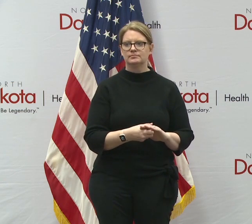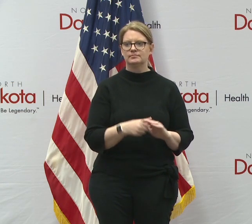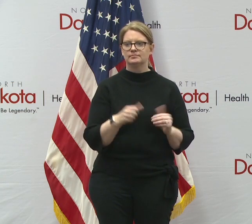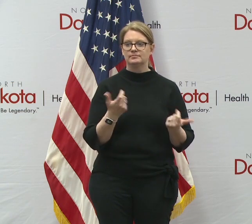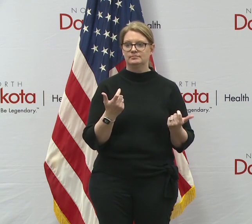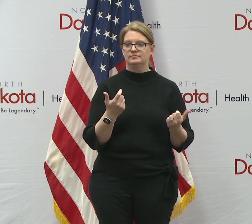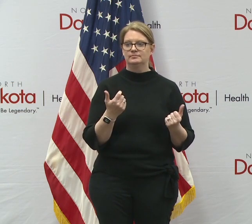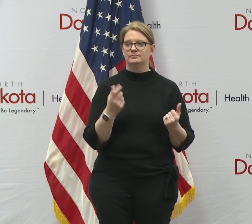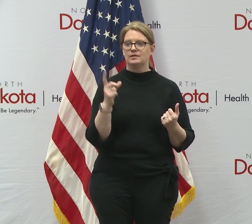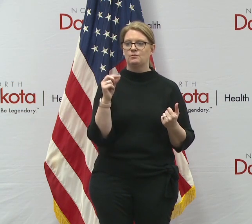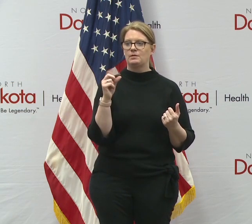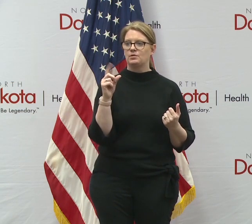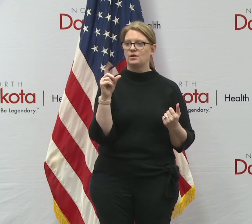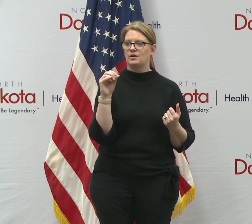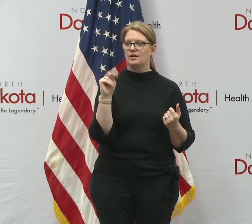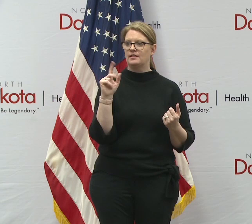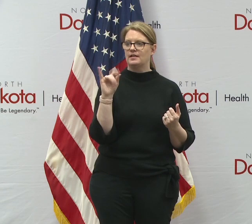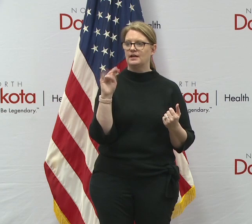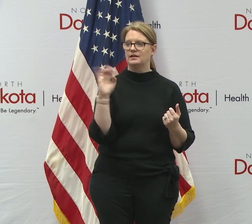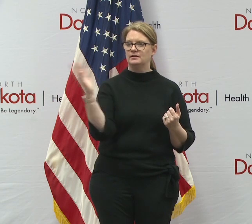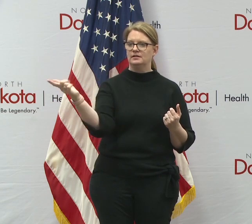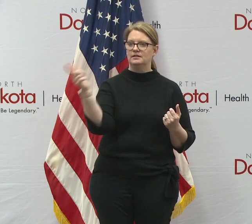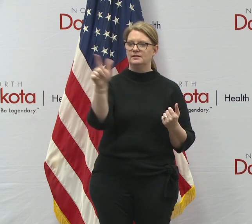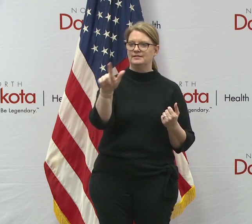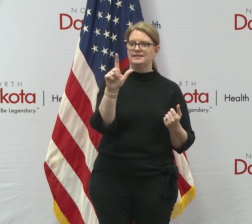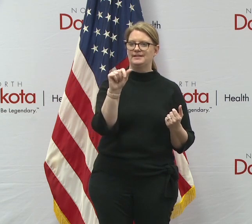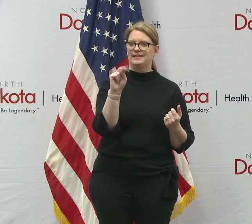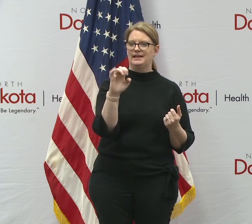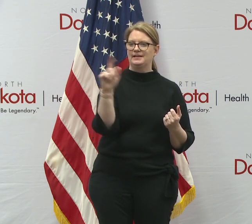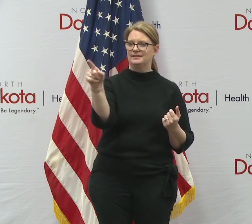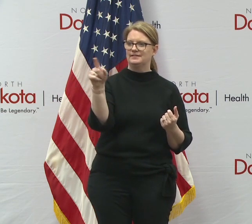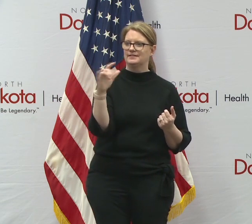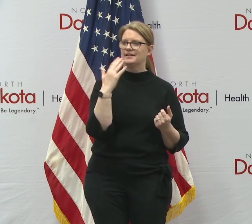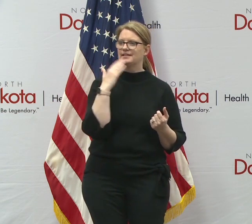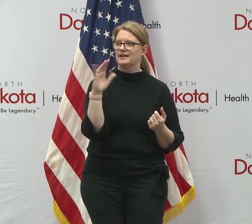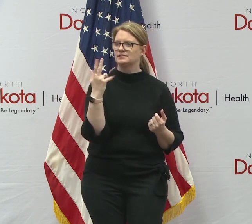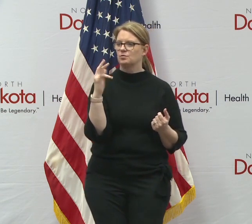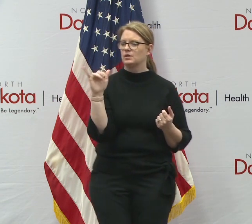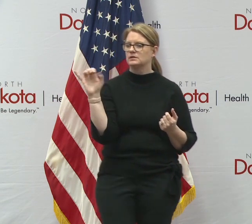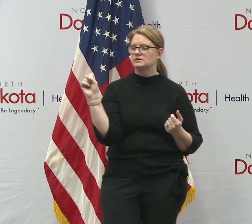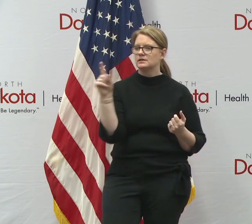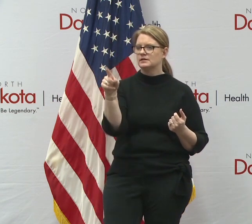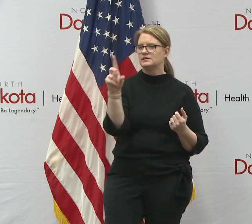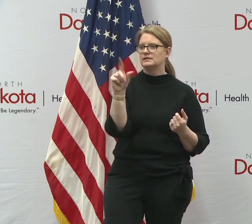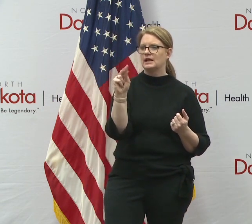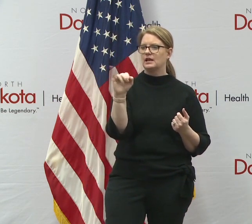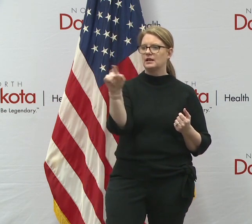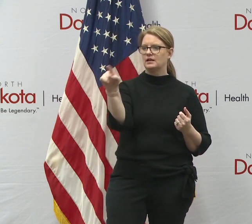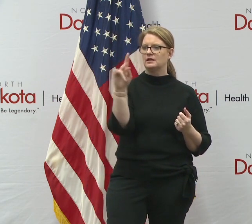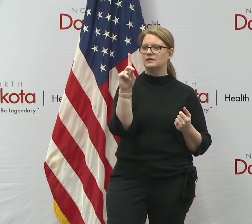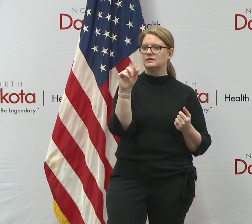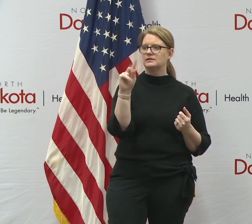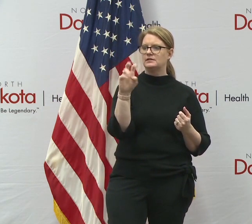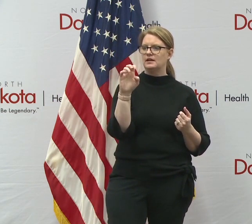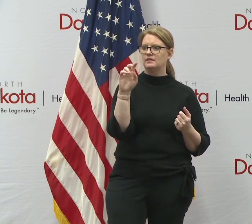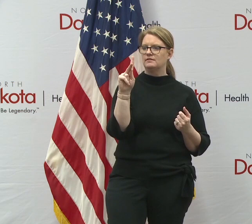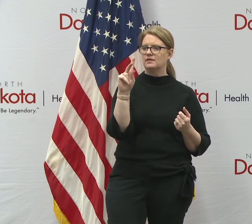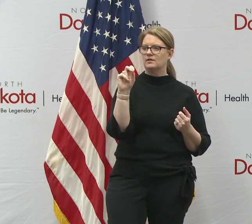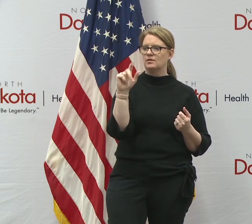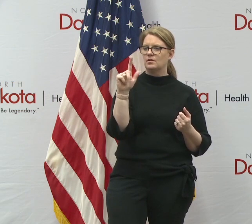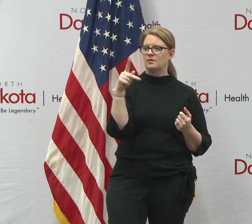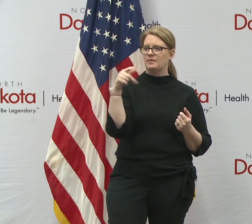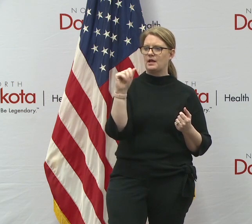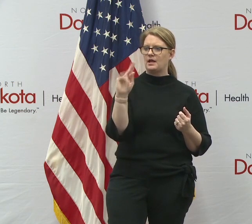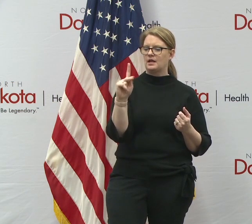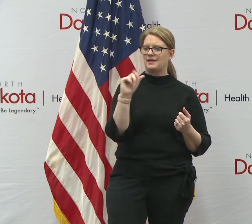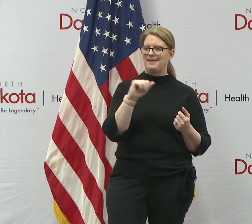We have one more online, and then Delane after that. Thanks, Chris. Dave Kolpak with the AP in